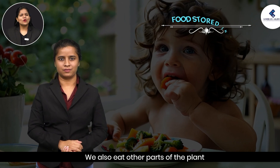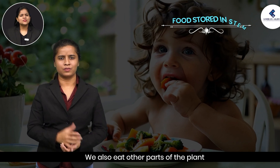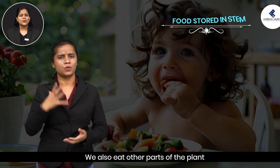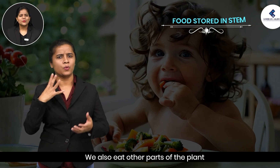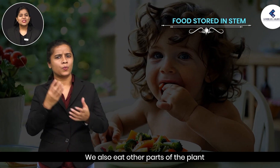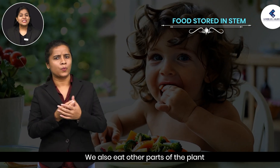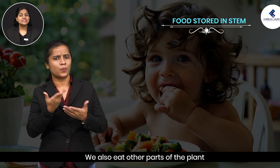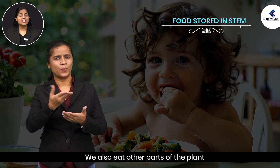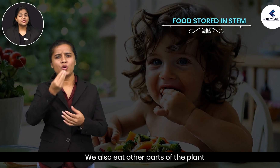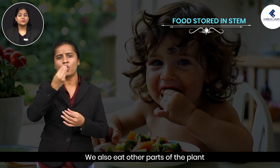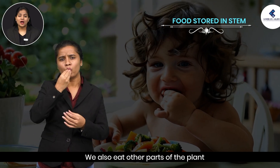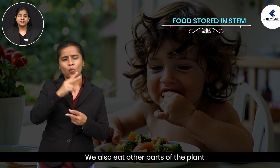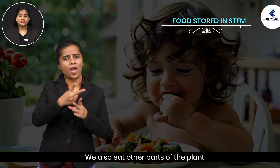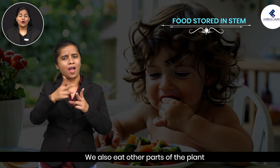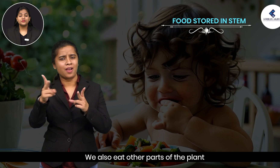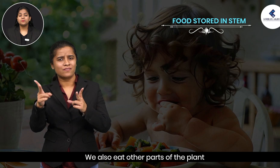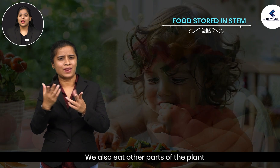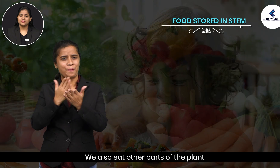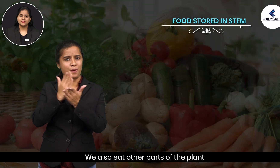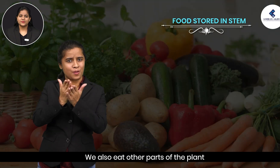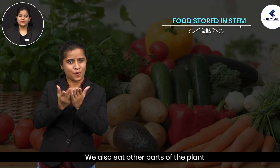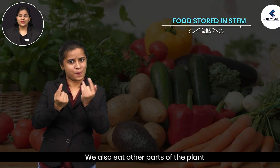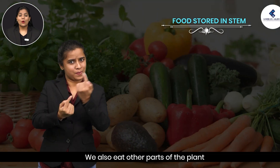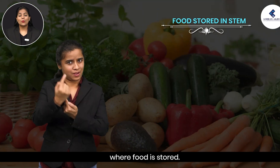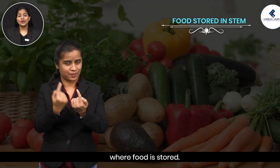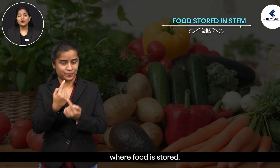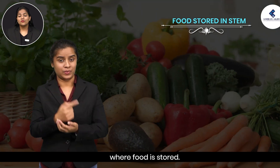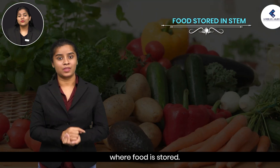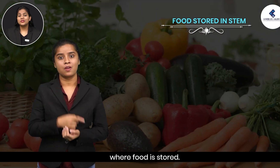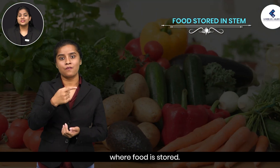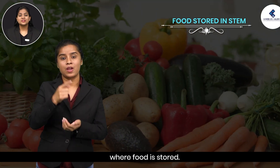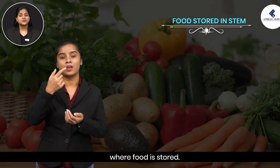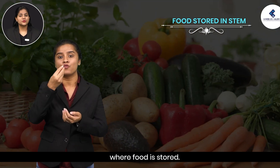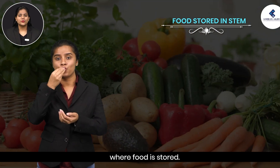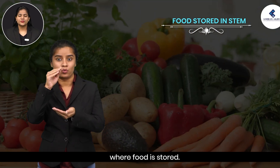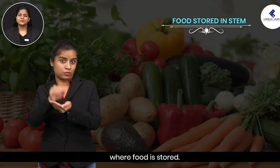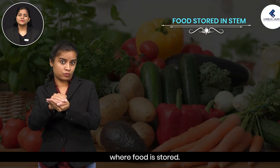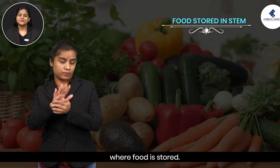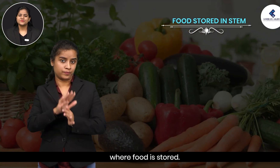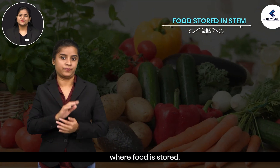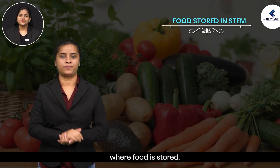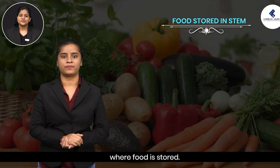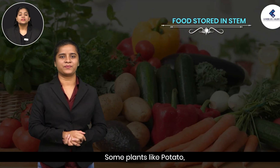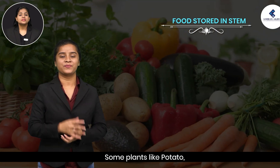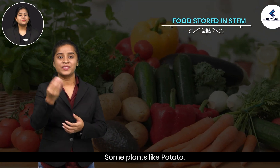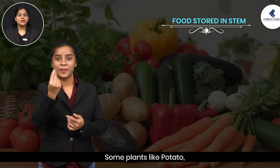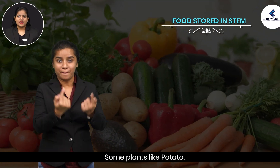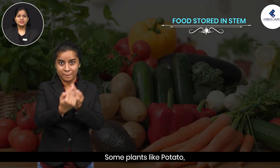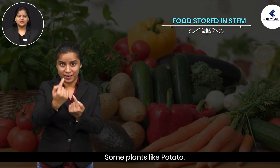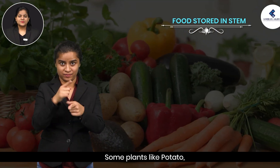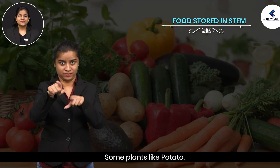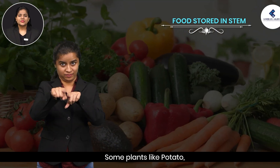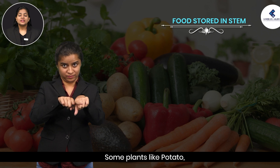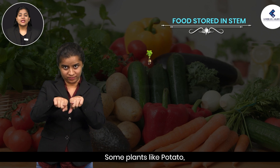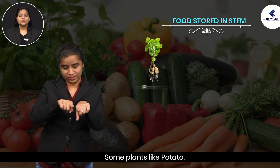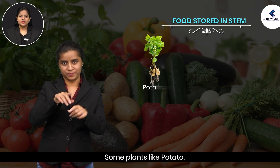We also eat other parts of the plant where food is stored. Some